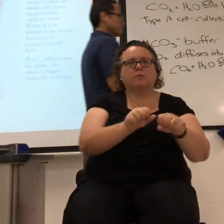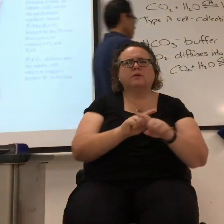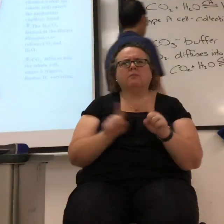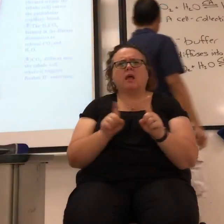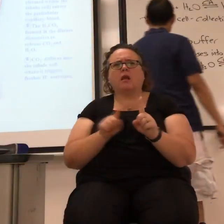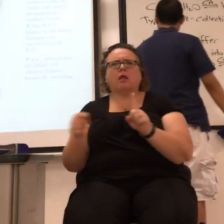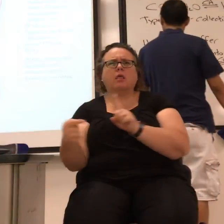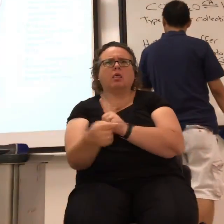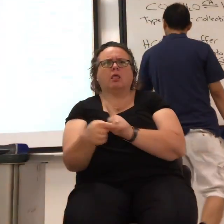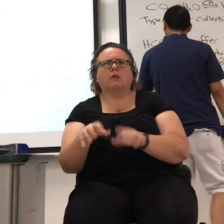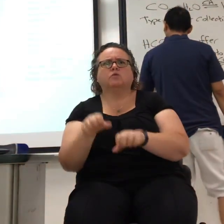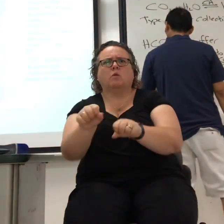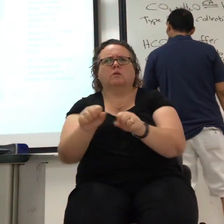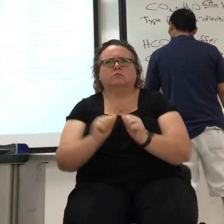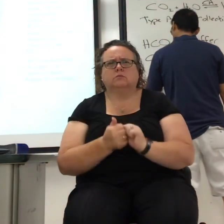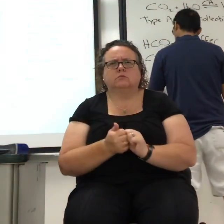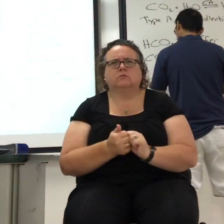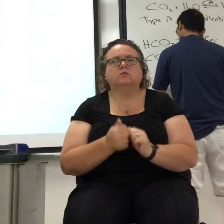on the board.